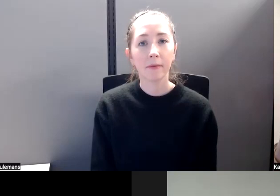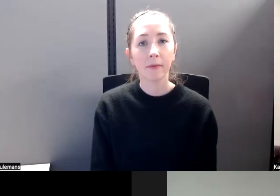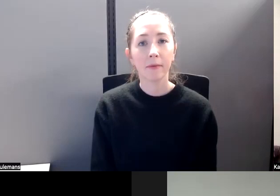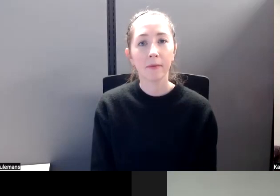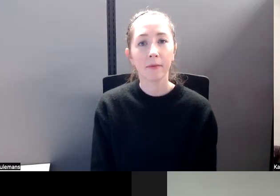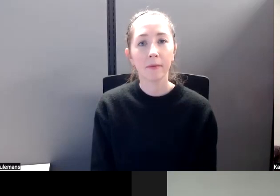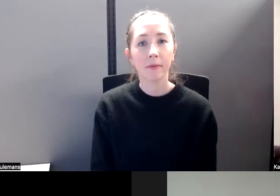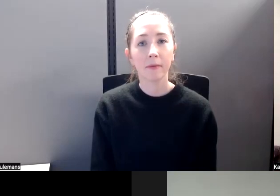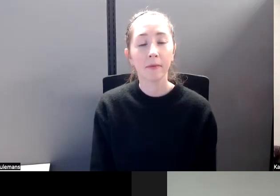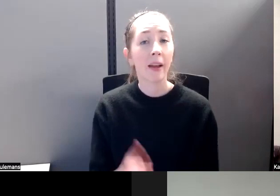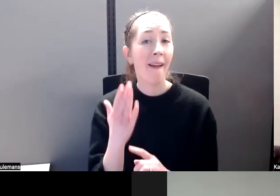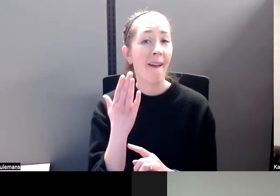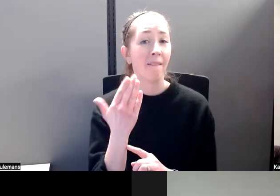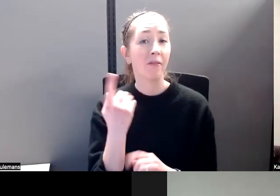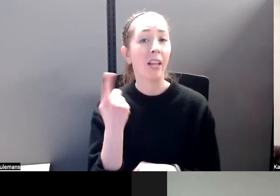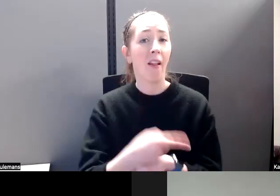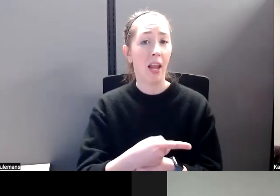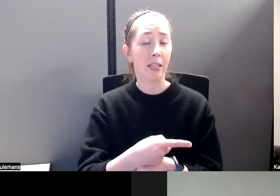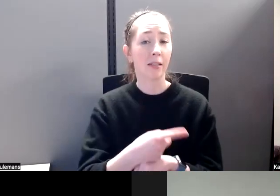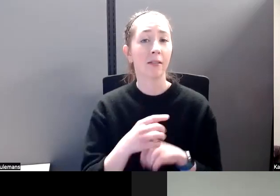film? 15 days.